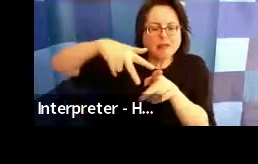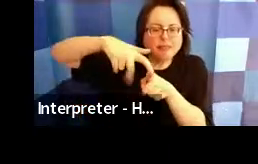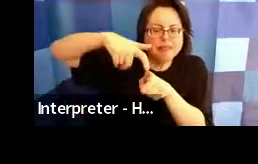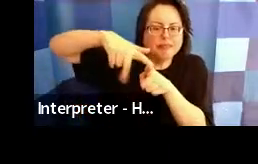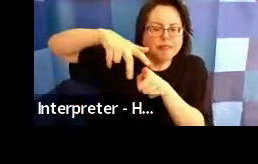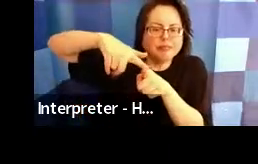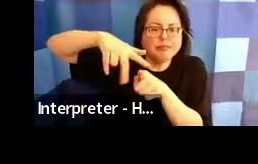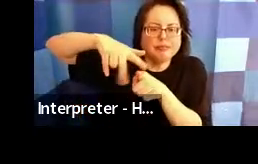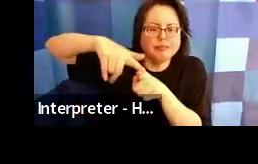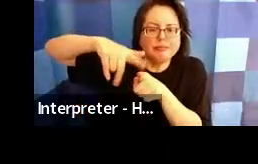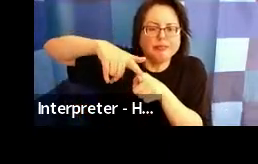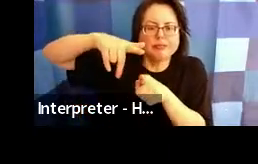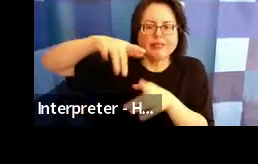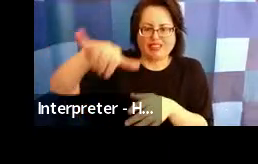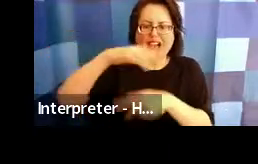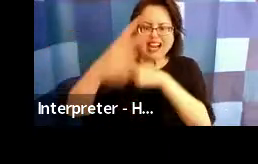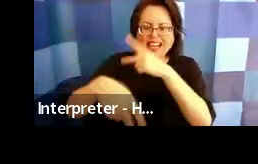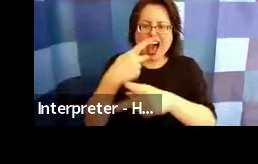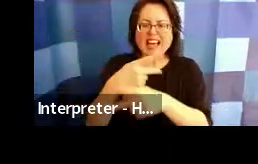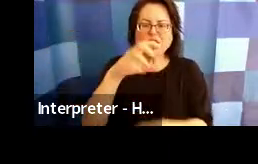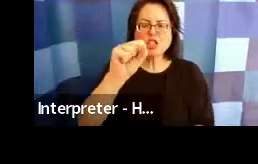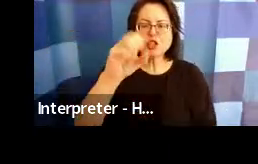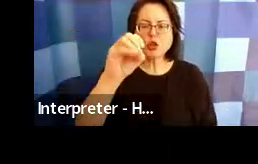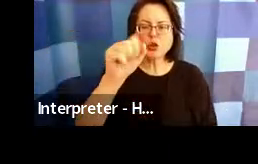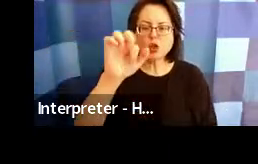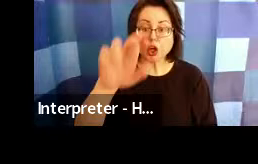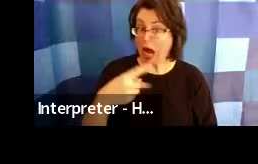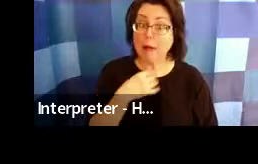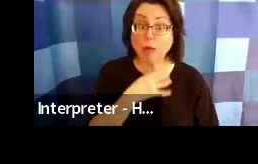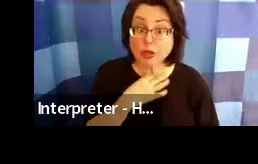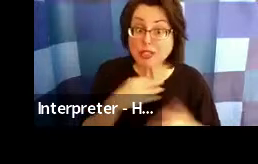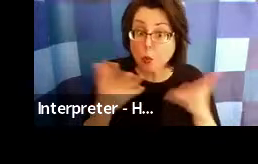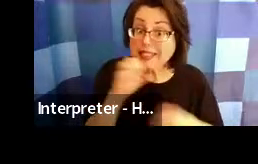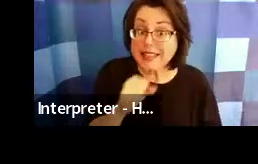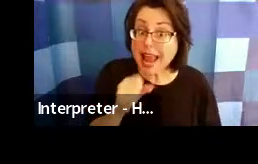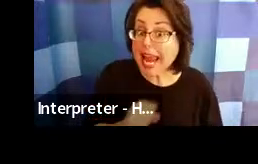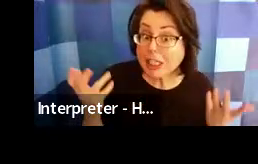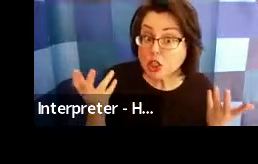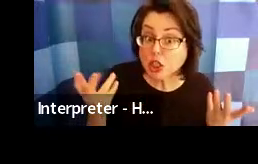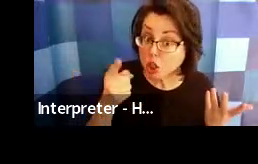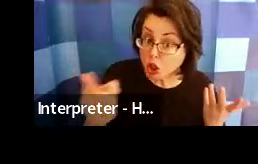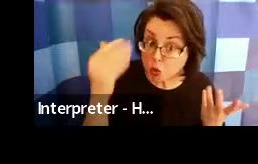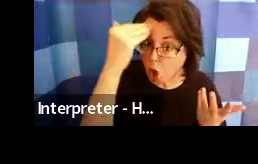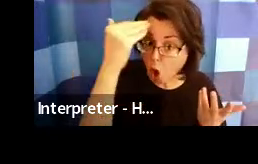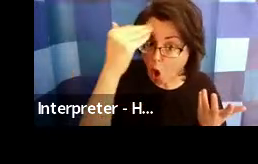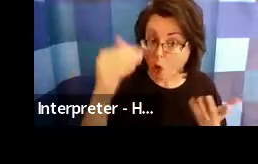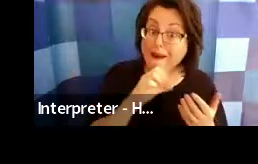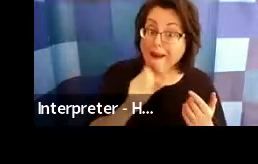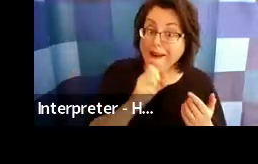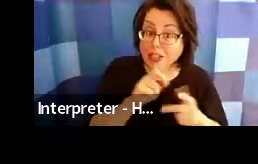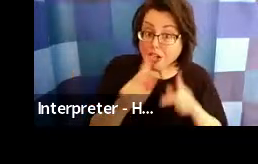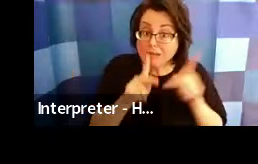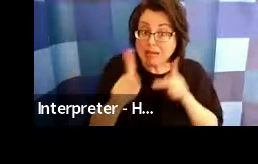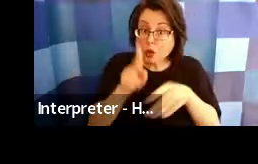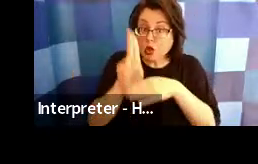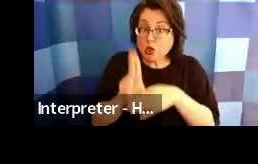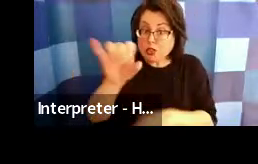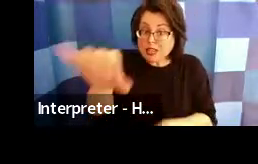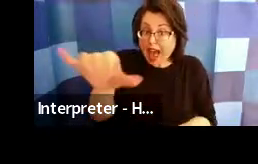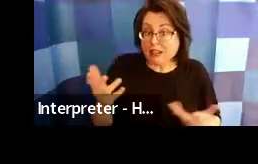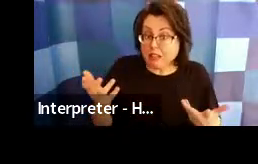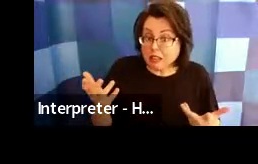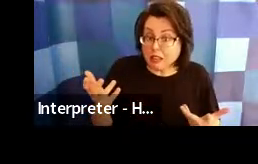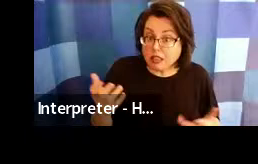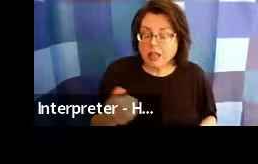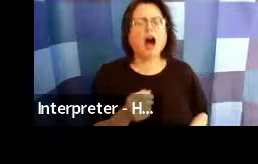Right. And I think Well, I mean that's the question. What's the age demographics? I think the most